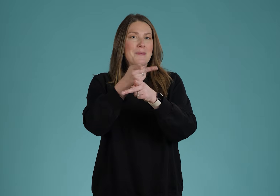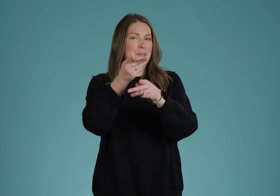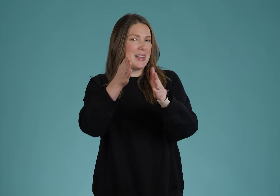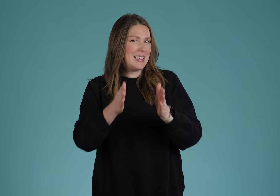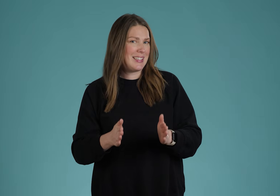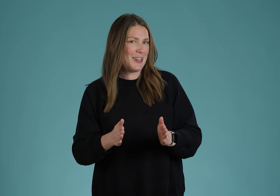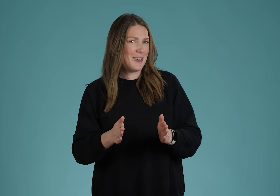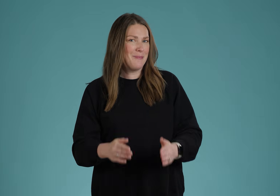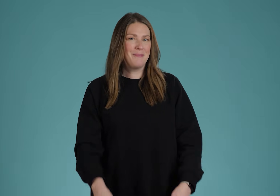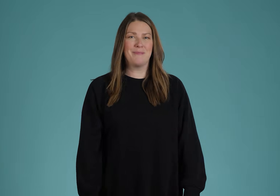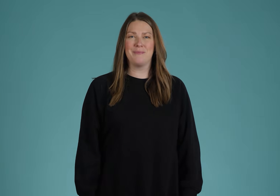Babysitter.